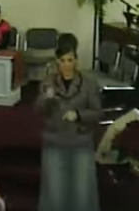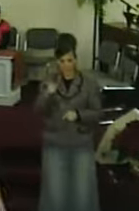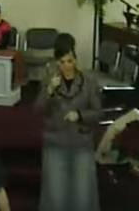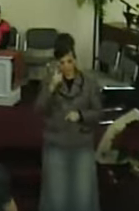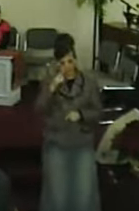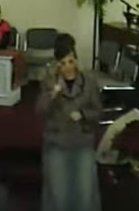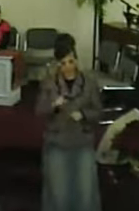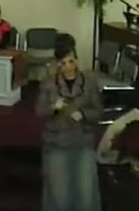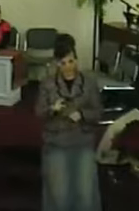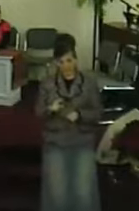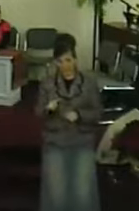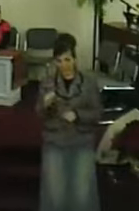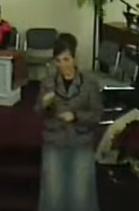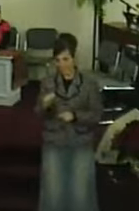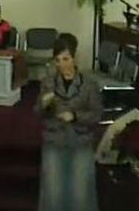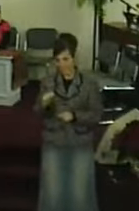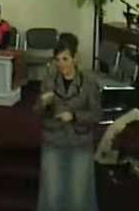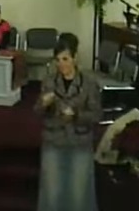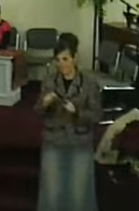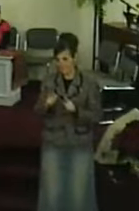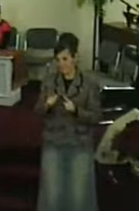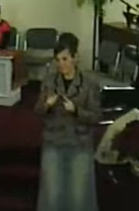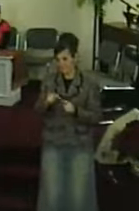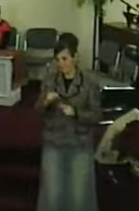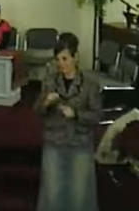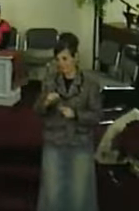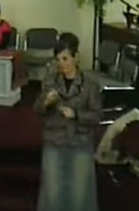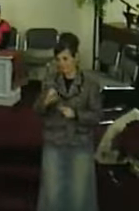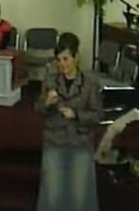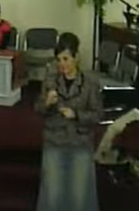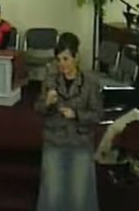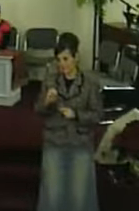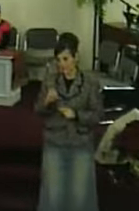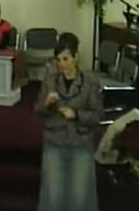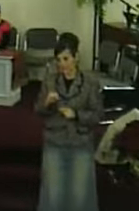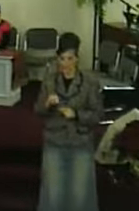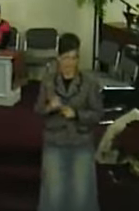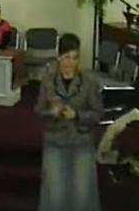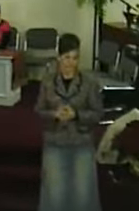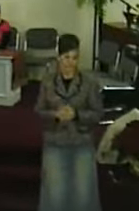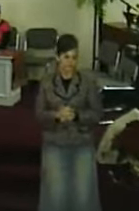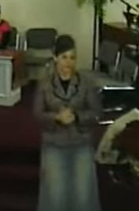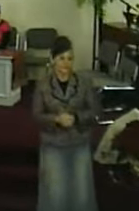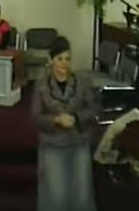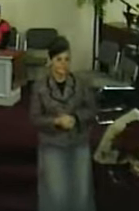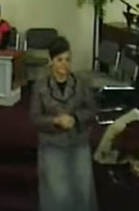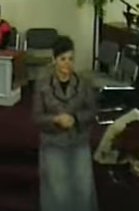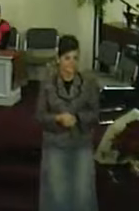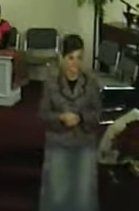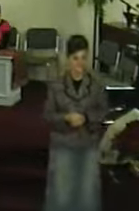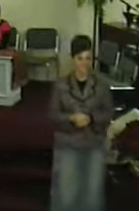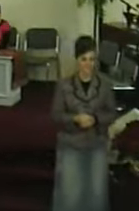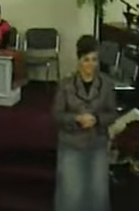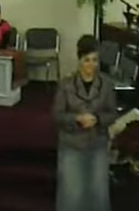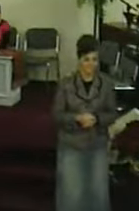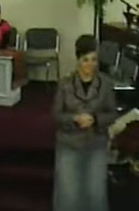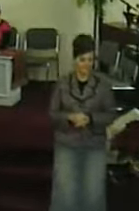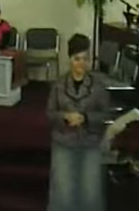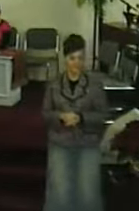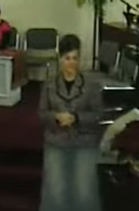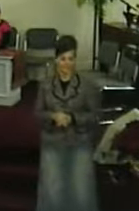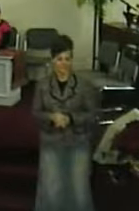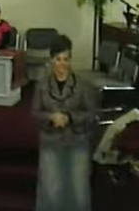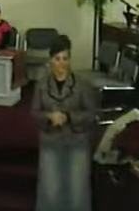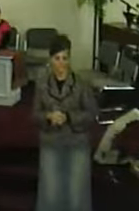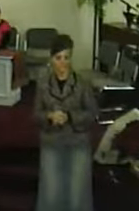While she's on her way, we're also going to announce the Christmas Cantata December 16th at 6 p.m. Please see Sister Lyle to sign